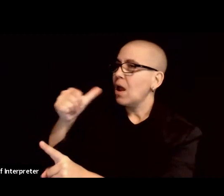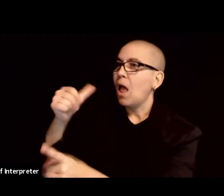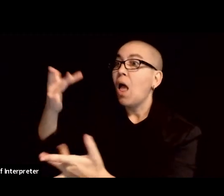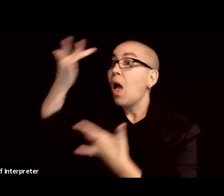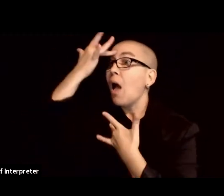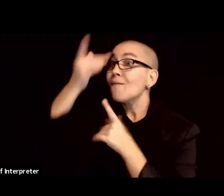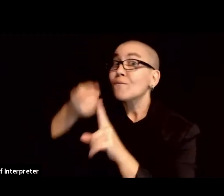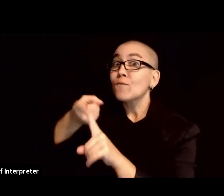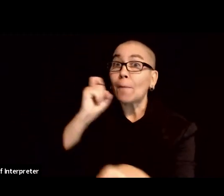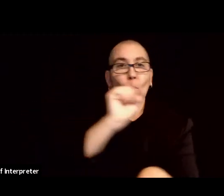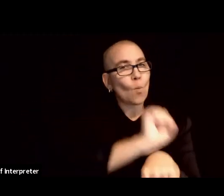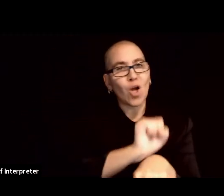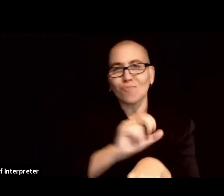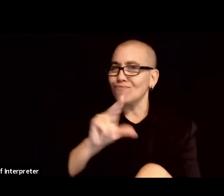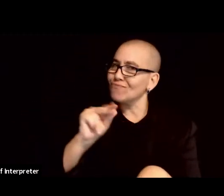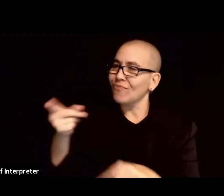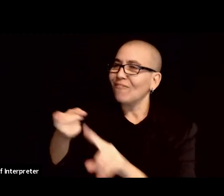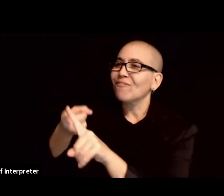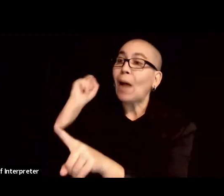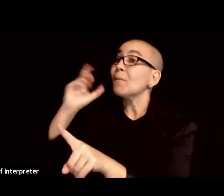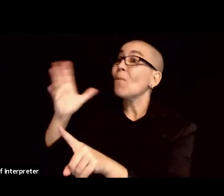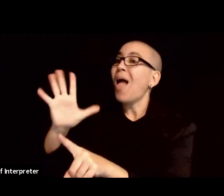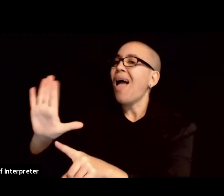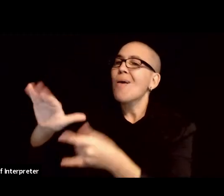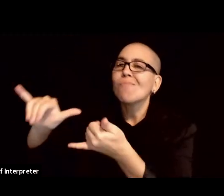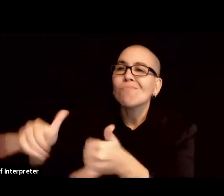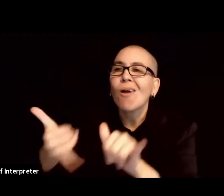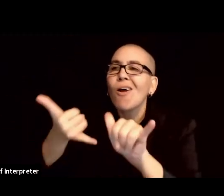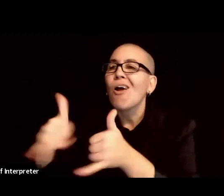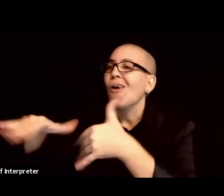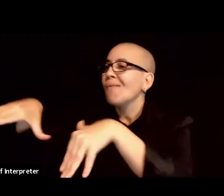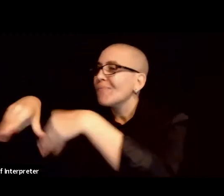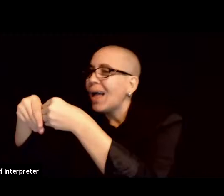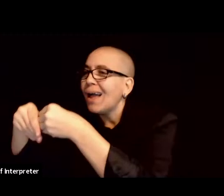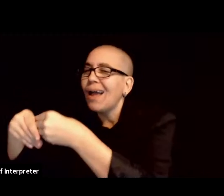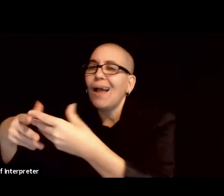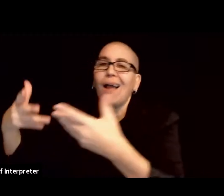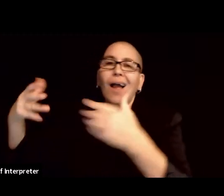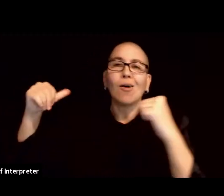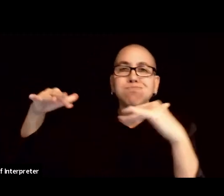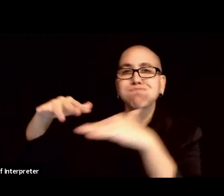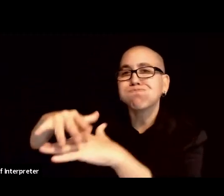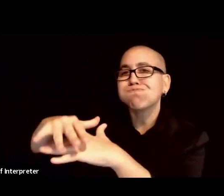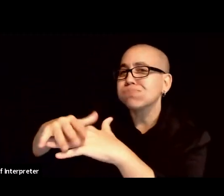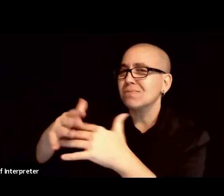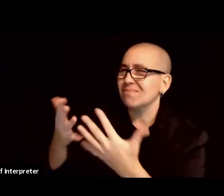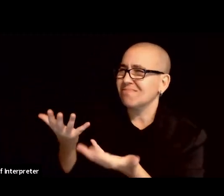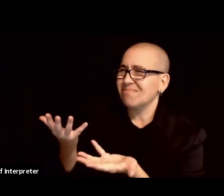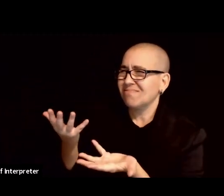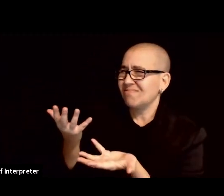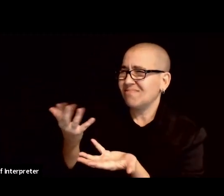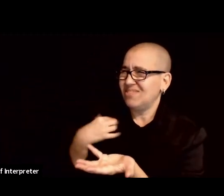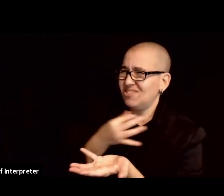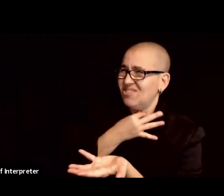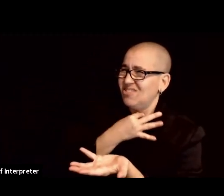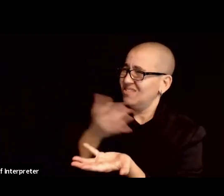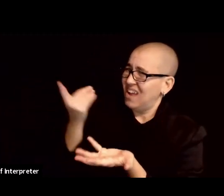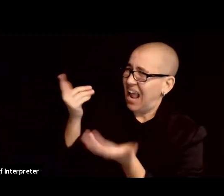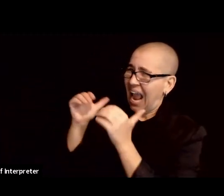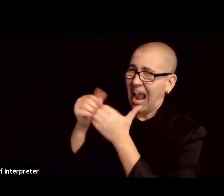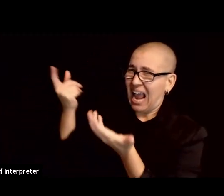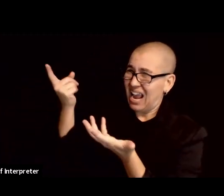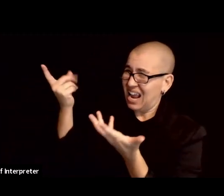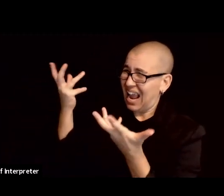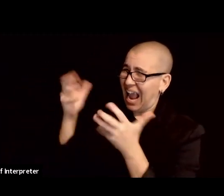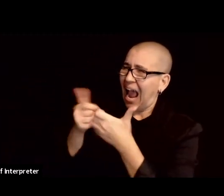these days. Have you made any additional effort to regulate weddings and funerals?